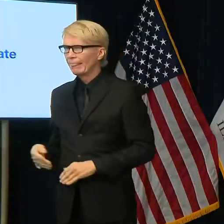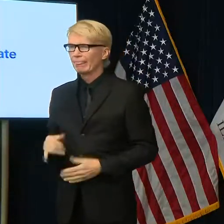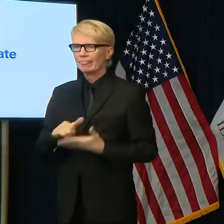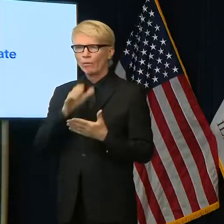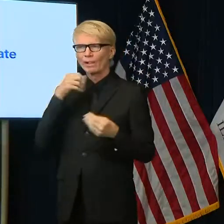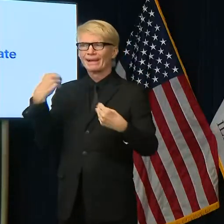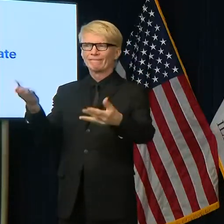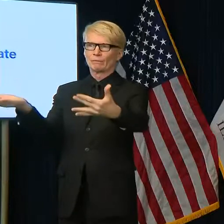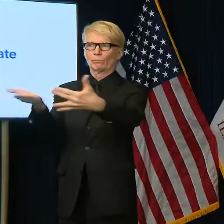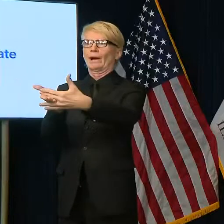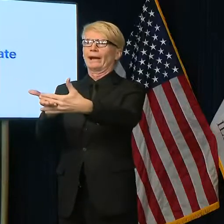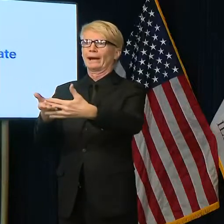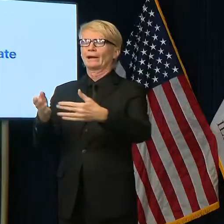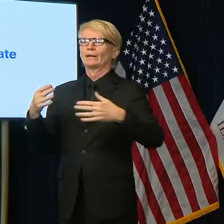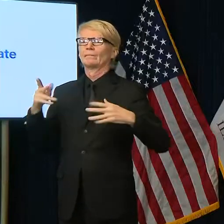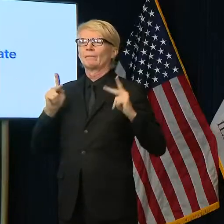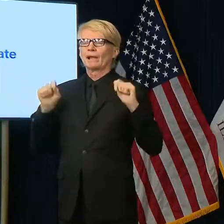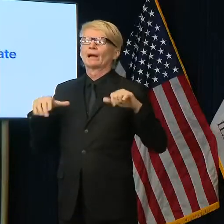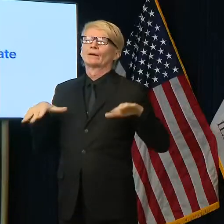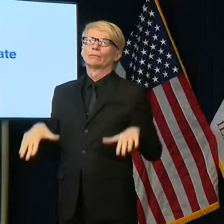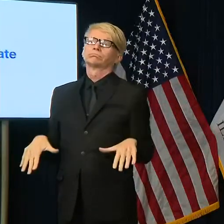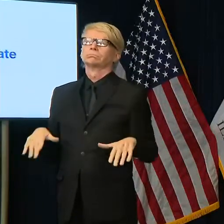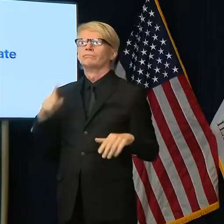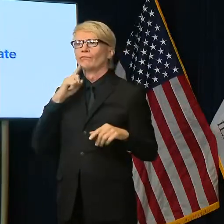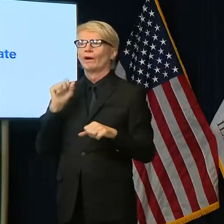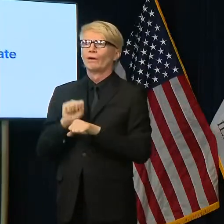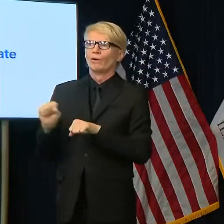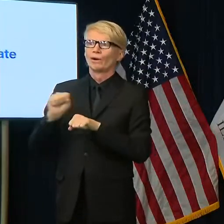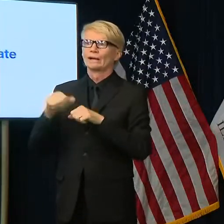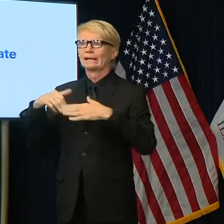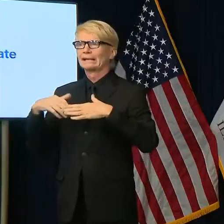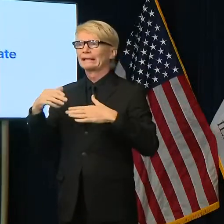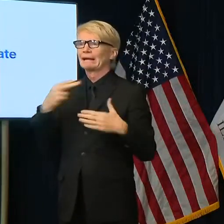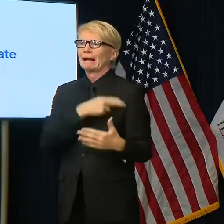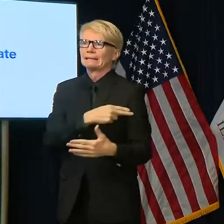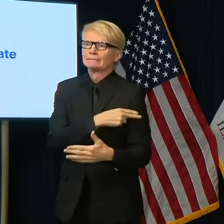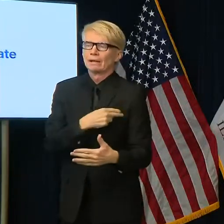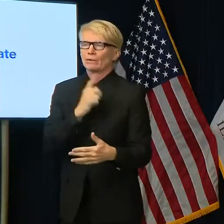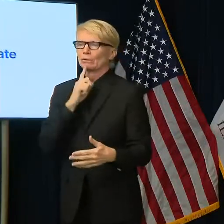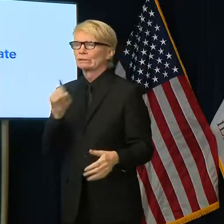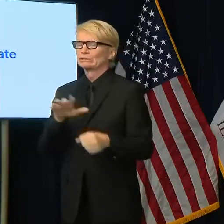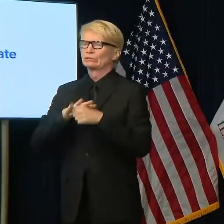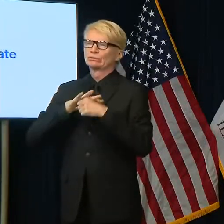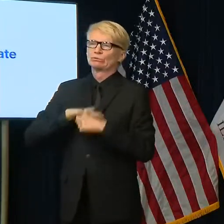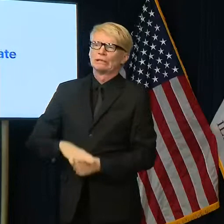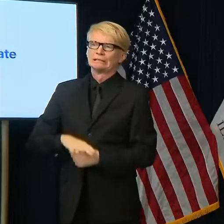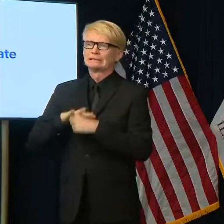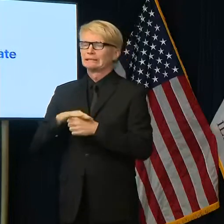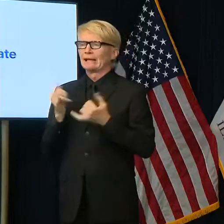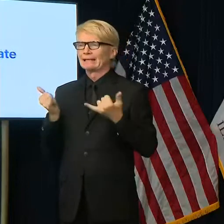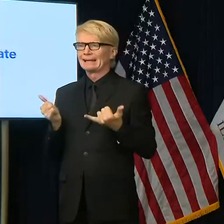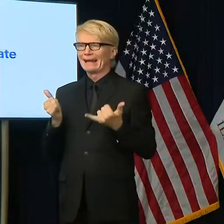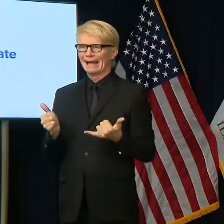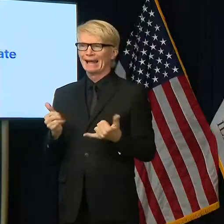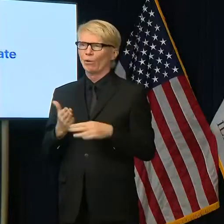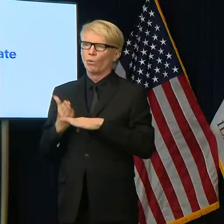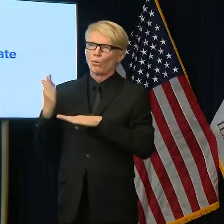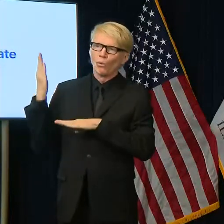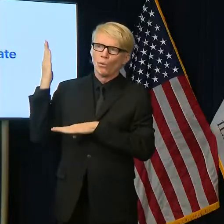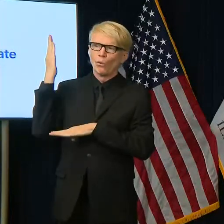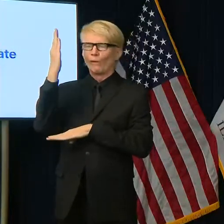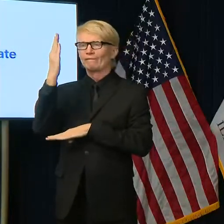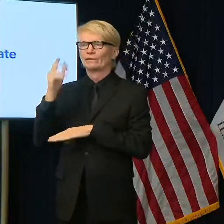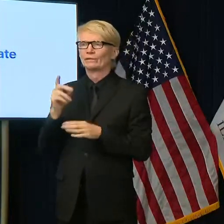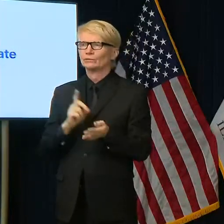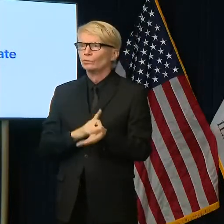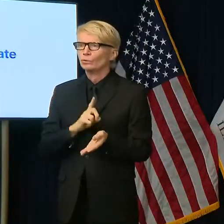break to the healthcare workers that have been just overtaxed, overstretched in our hospitals right now.